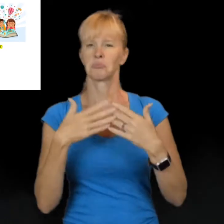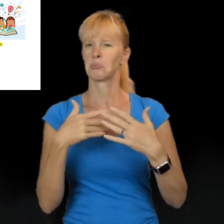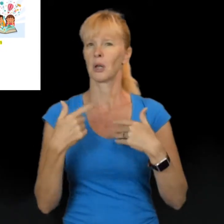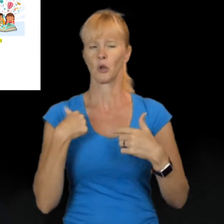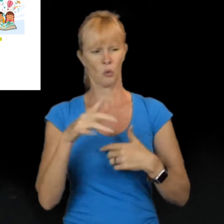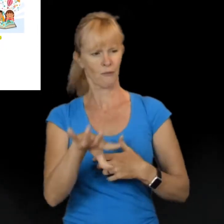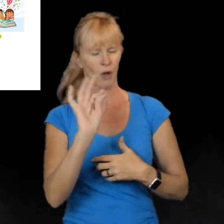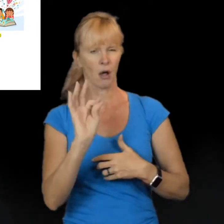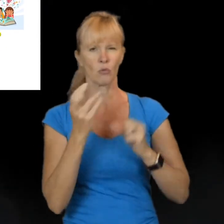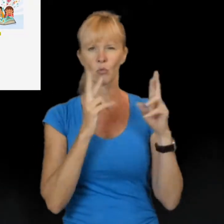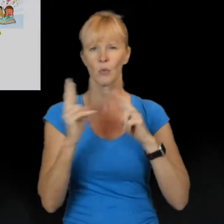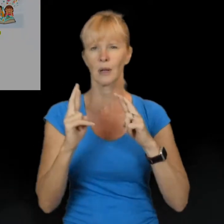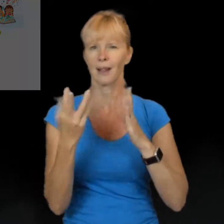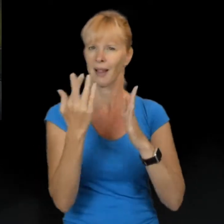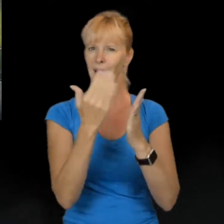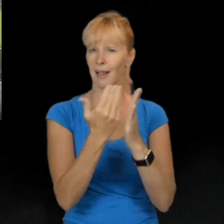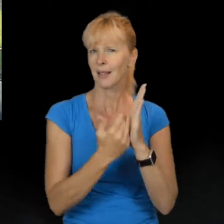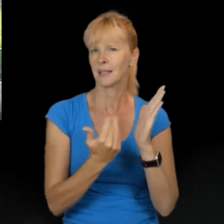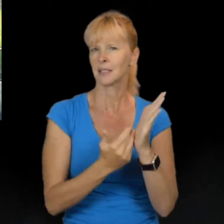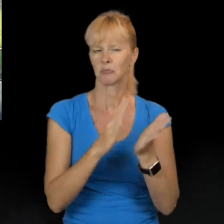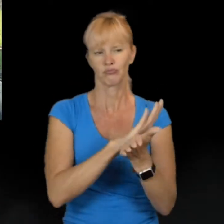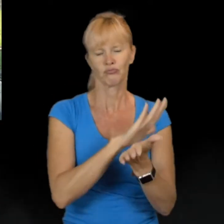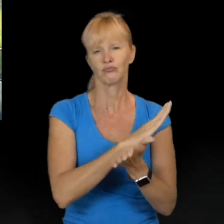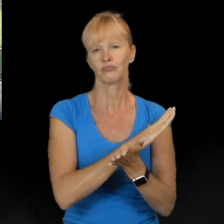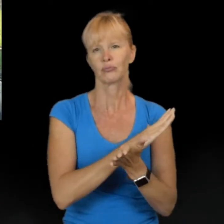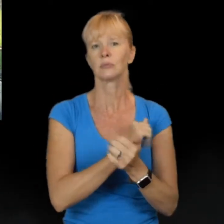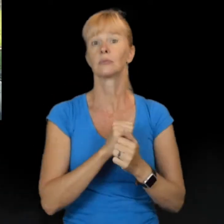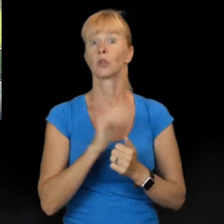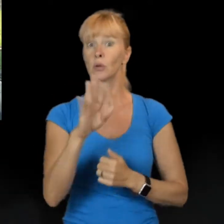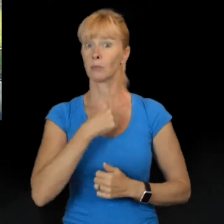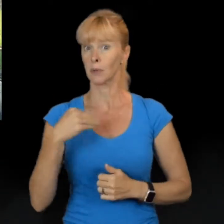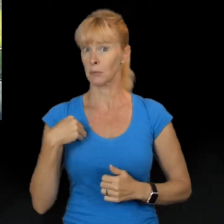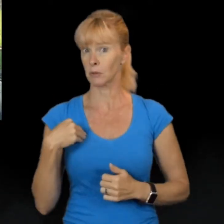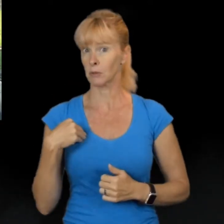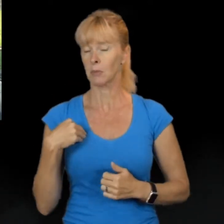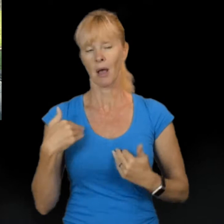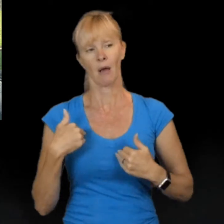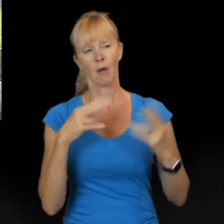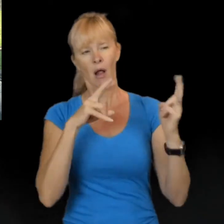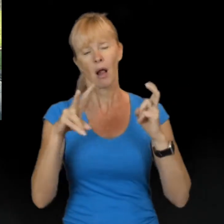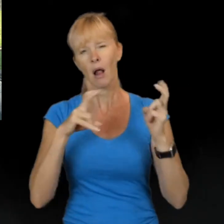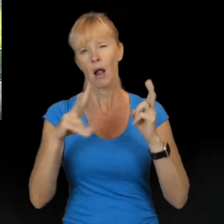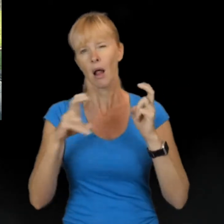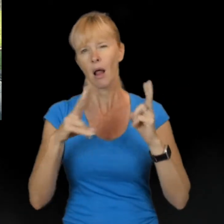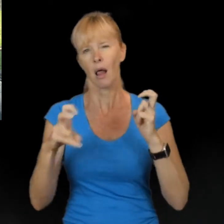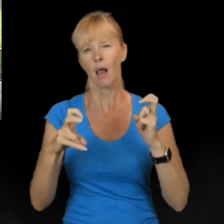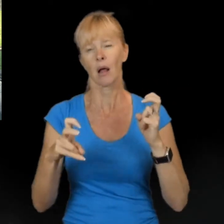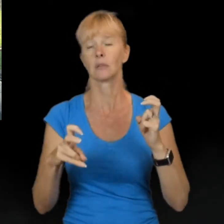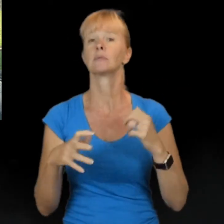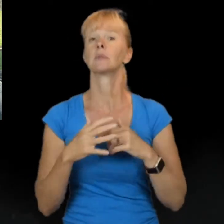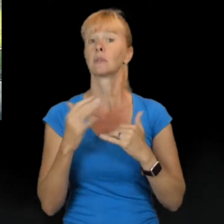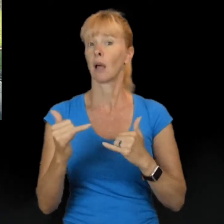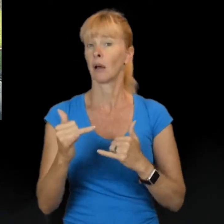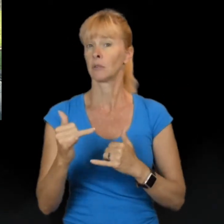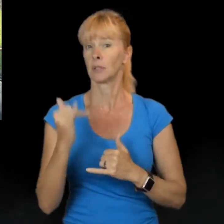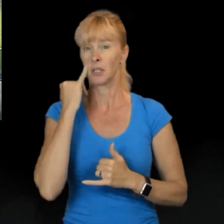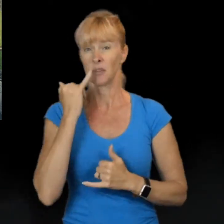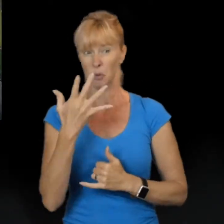of ready-to-go lessons. With your membership, get unlimited downloads. For no cost to you